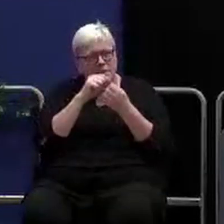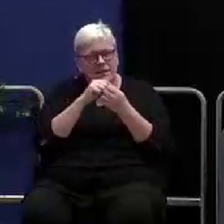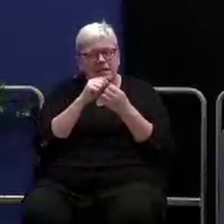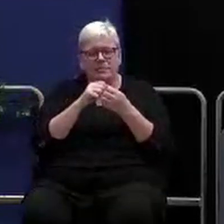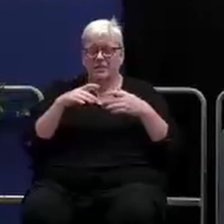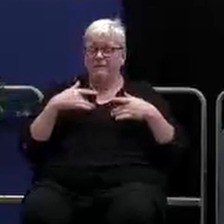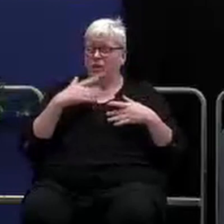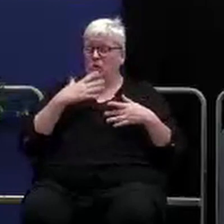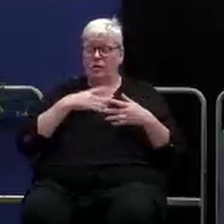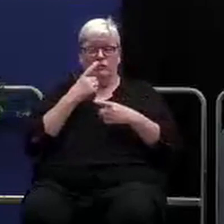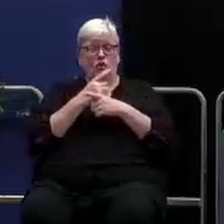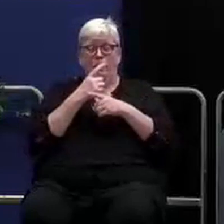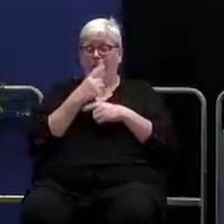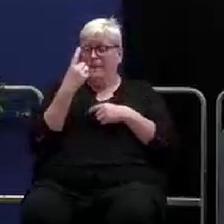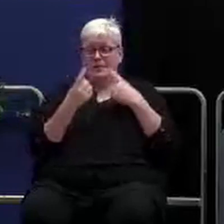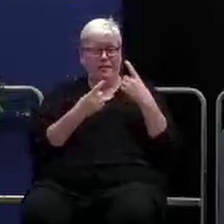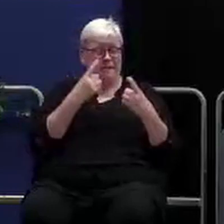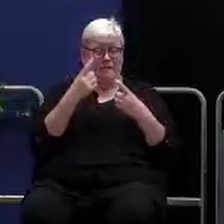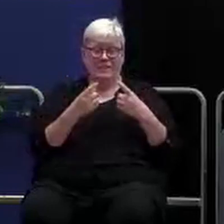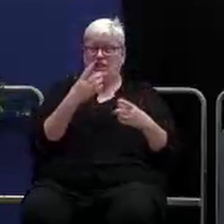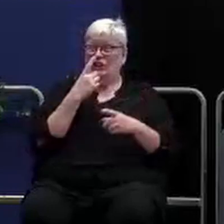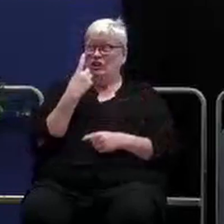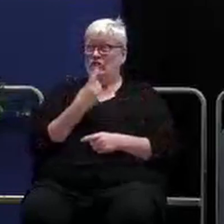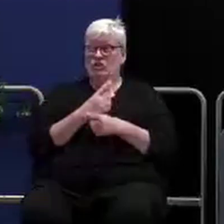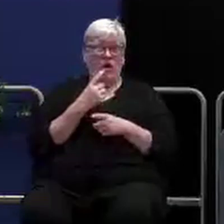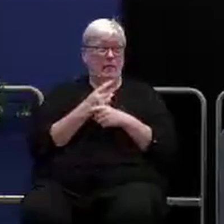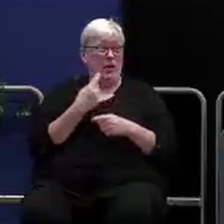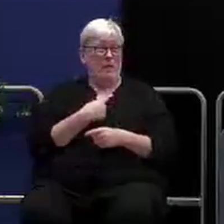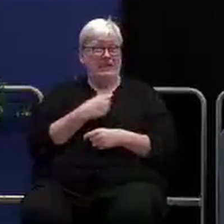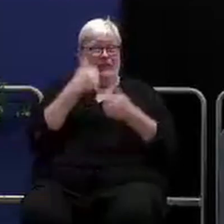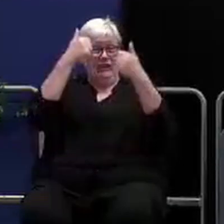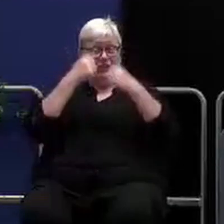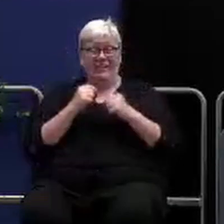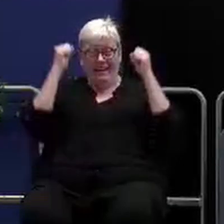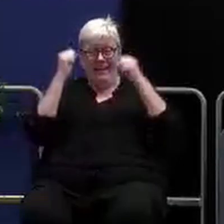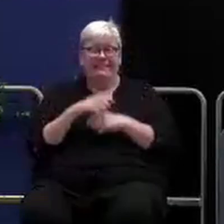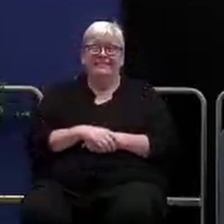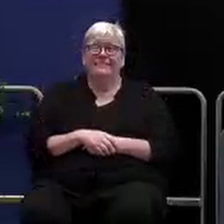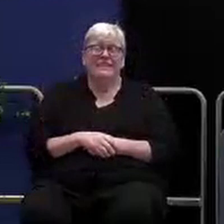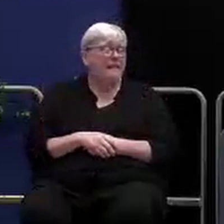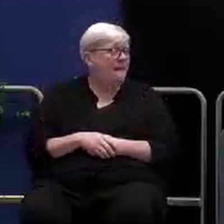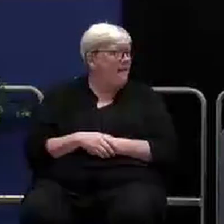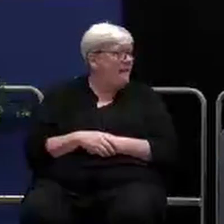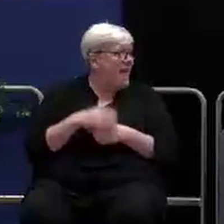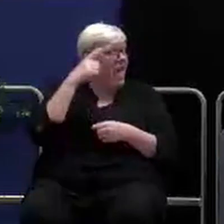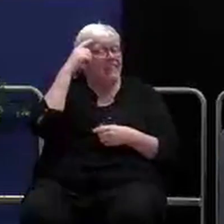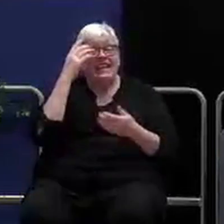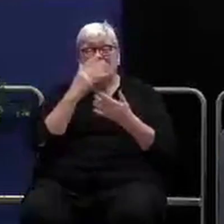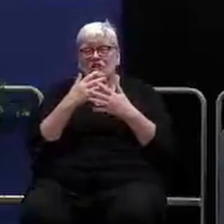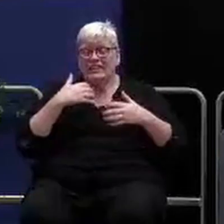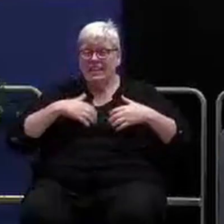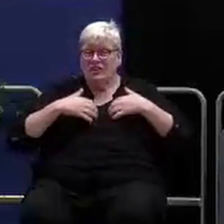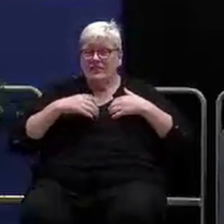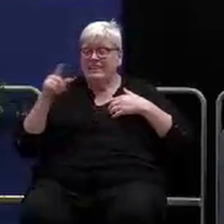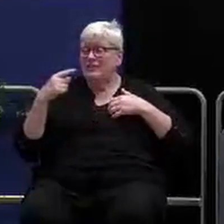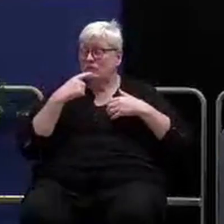narcissistic inherently, but it wasn't. I get to talk about myself now, yay! I think it's really interesting that you said